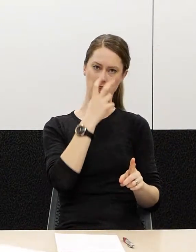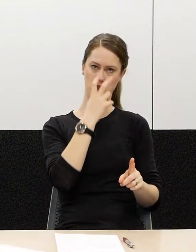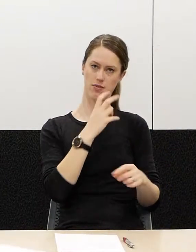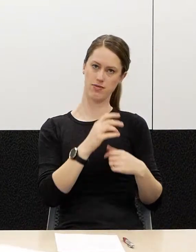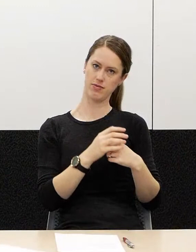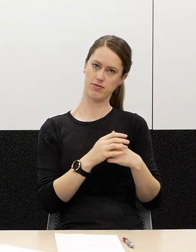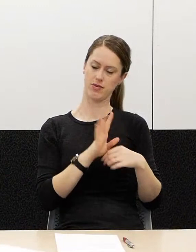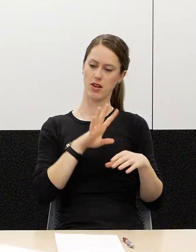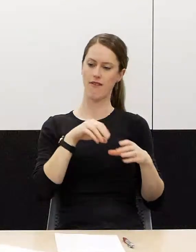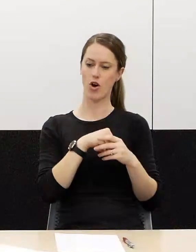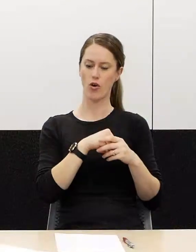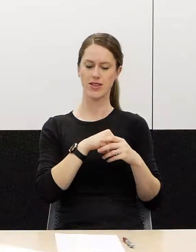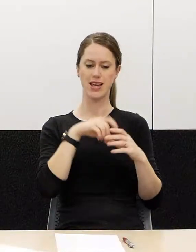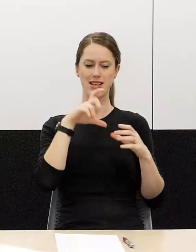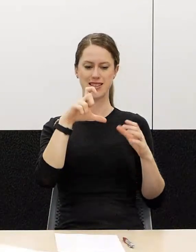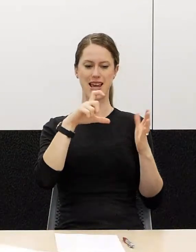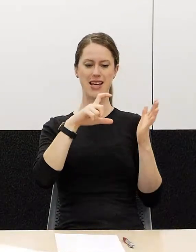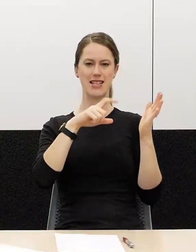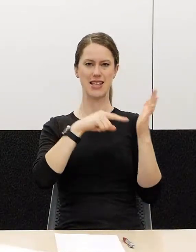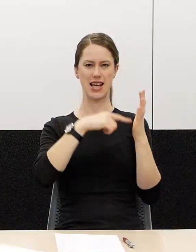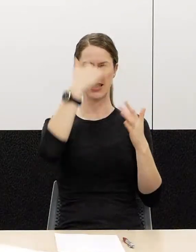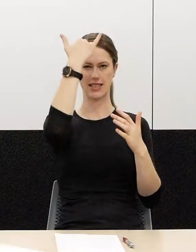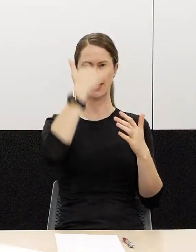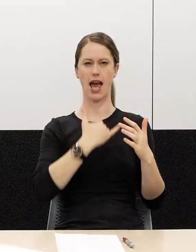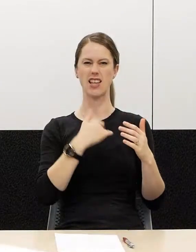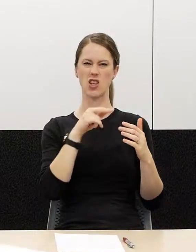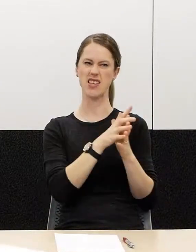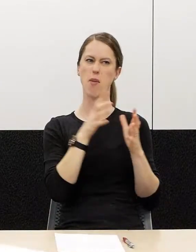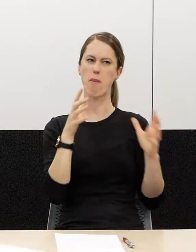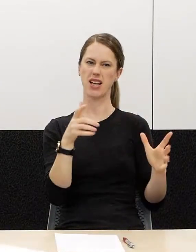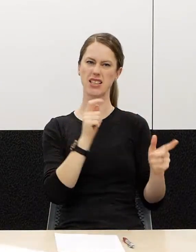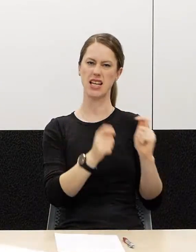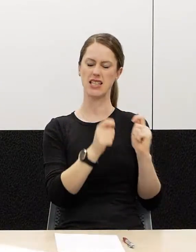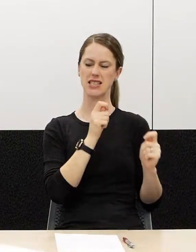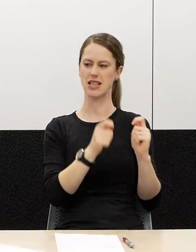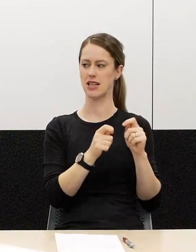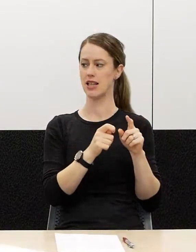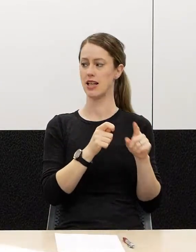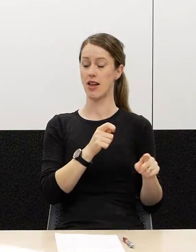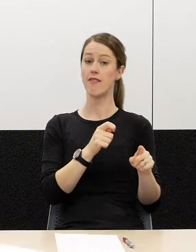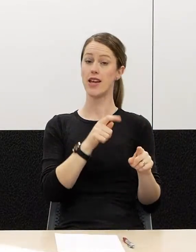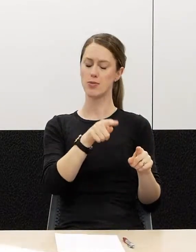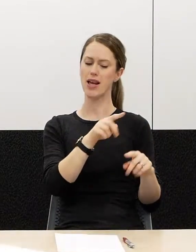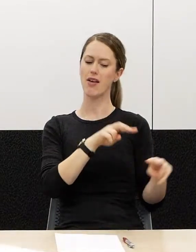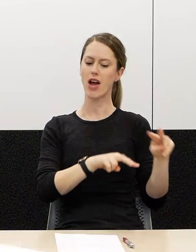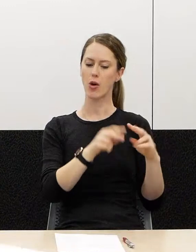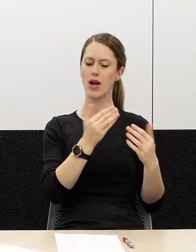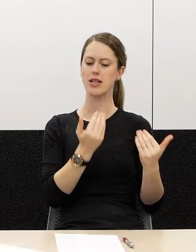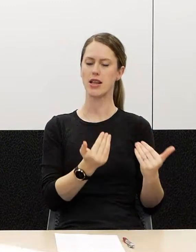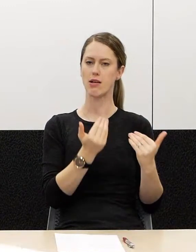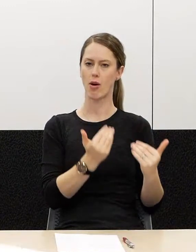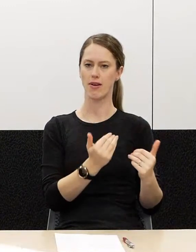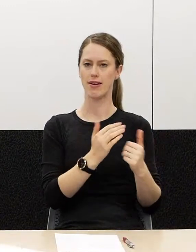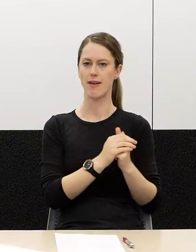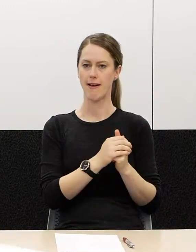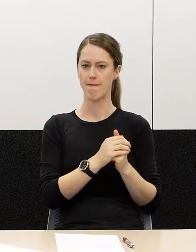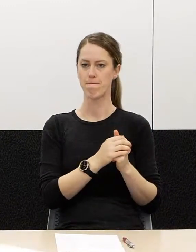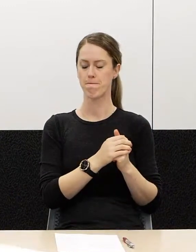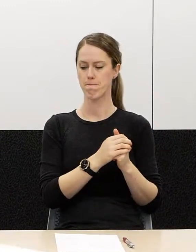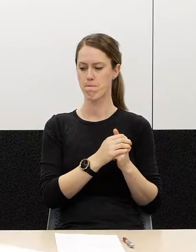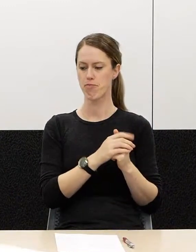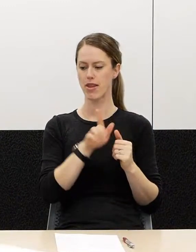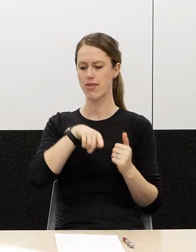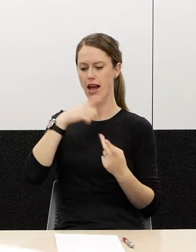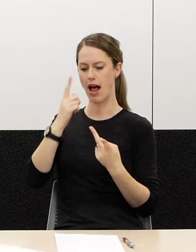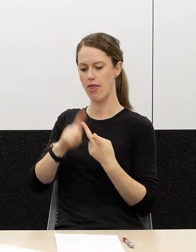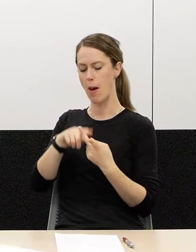range. It involves a CT scan, so it's quite a major test. So that is being evaluated currently. And the